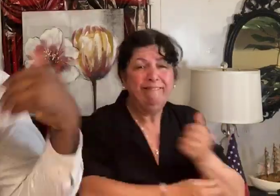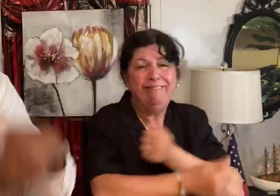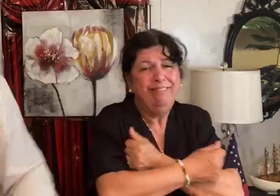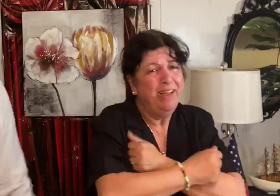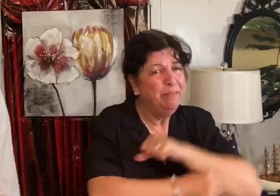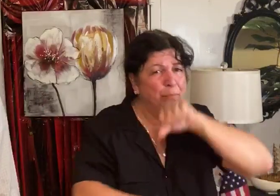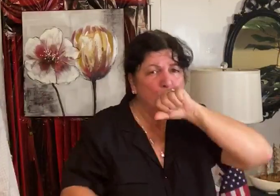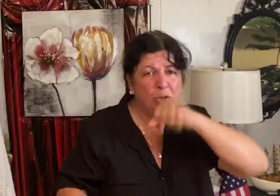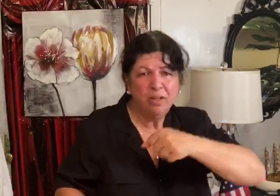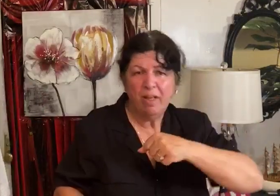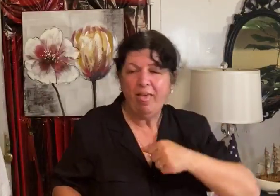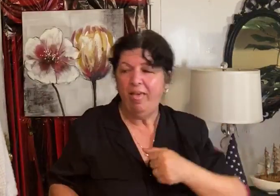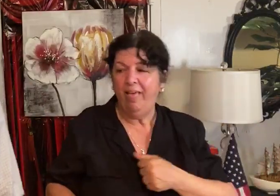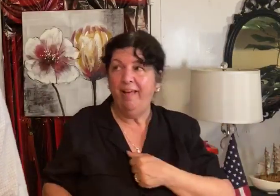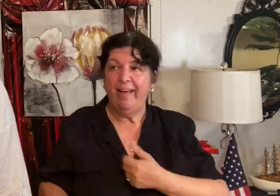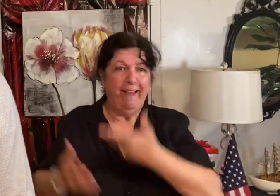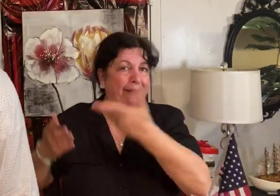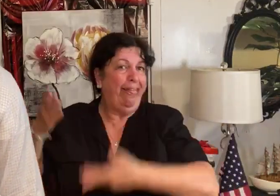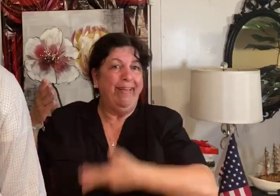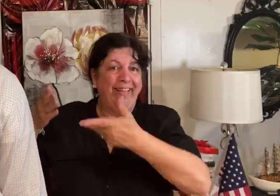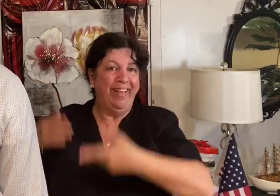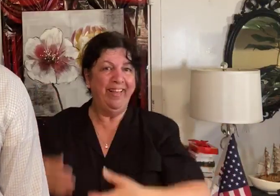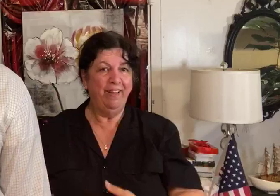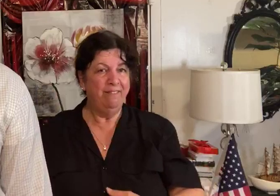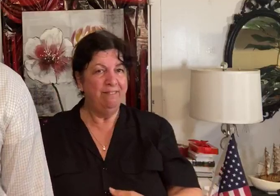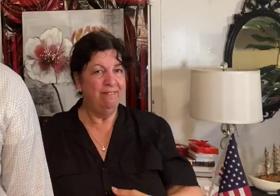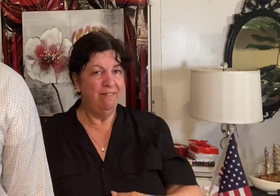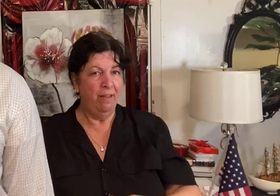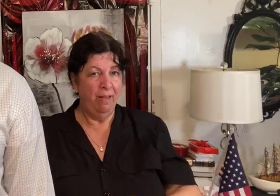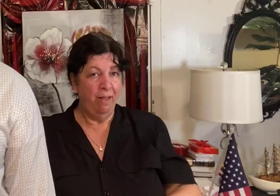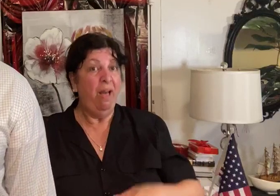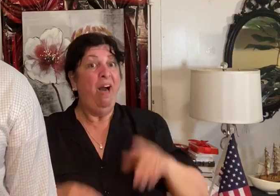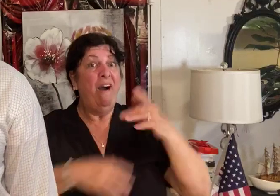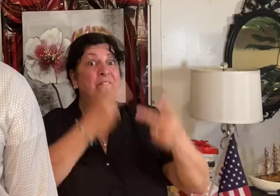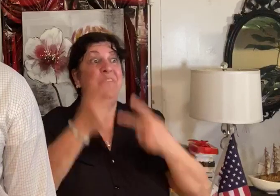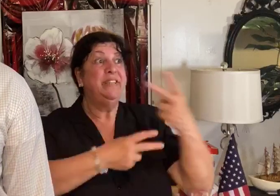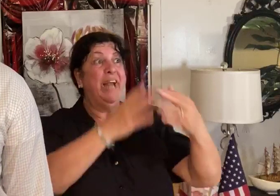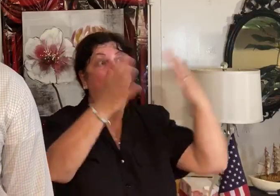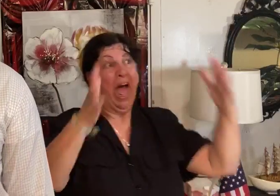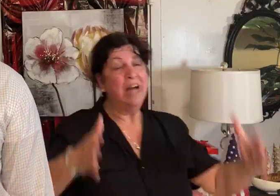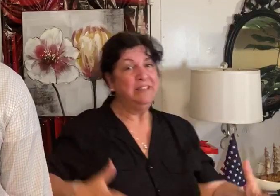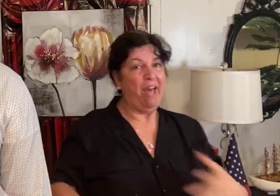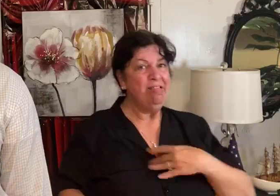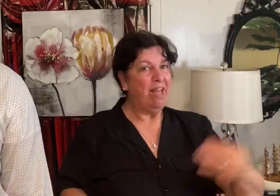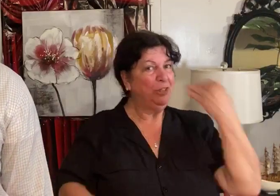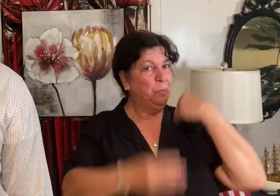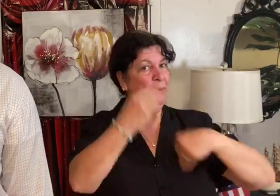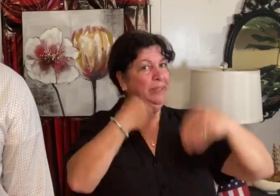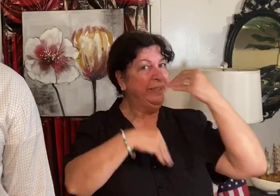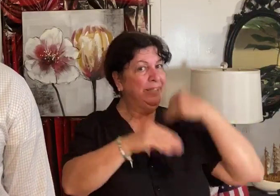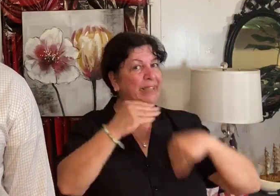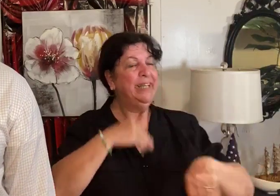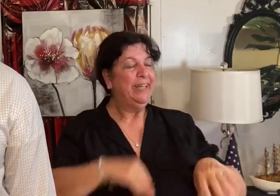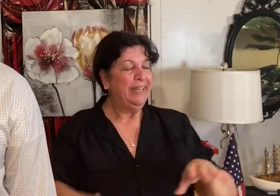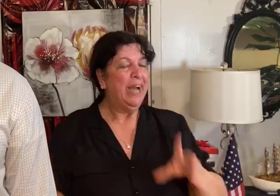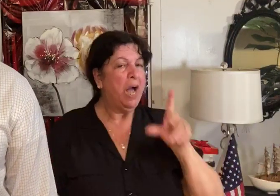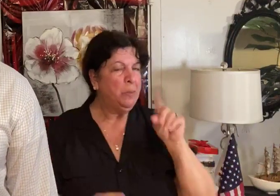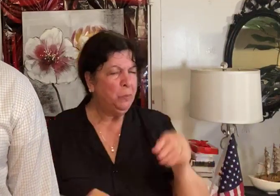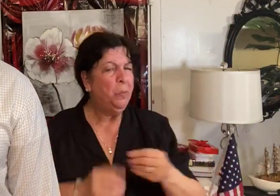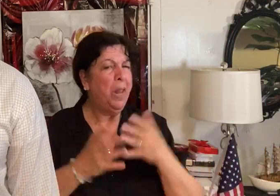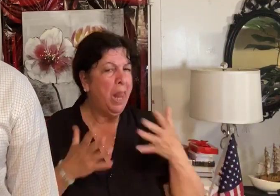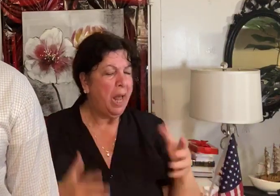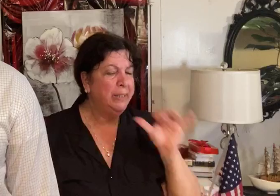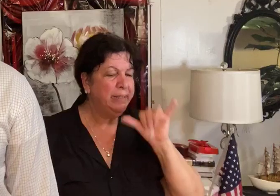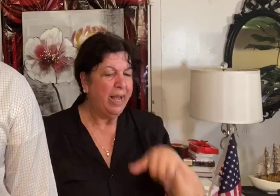love it. I didn't get like this just because I didn't go to people's house and eat. Listen to me. I do a lot of that good